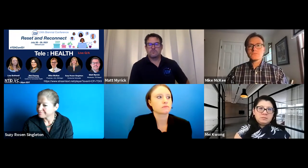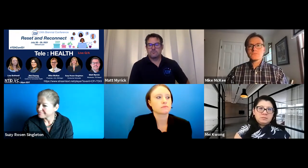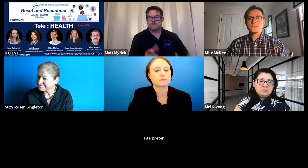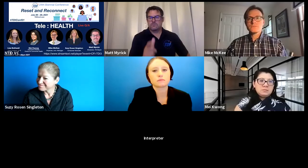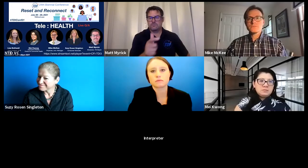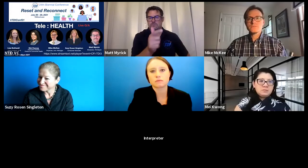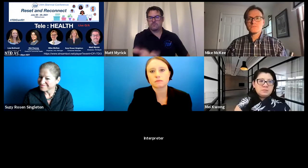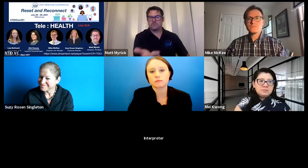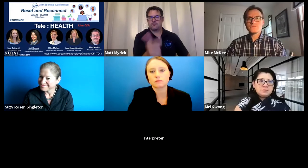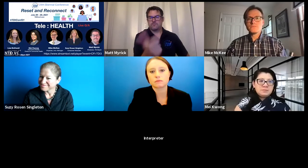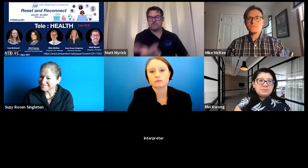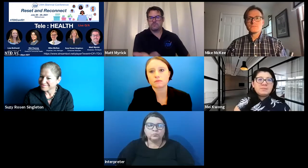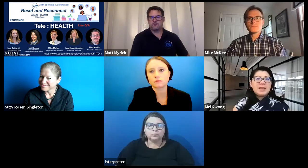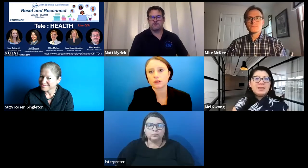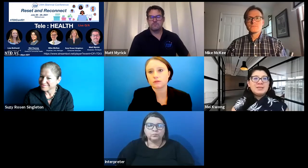May, did you raise your hand?